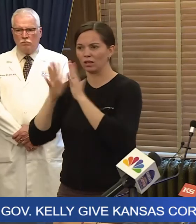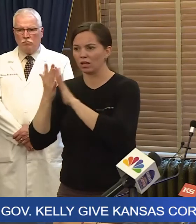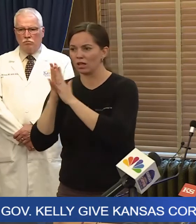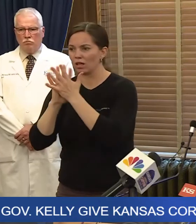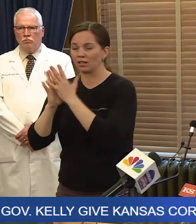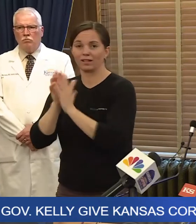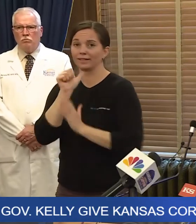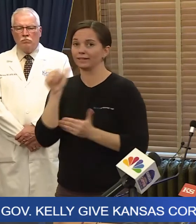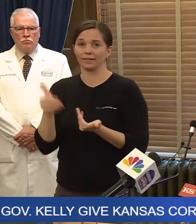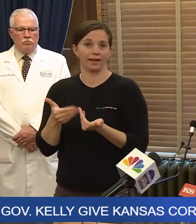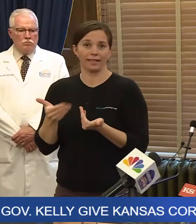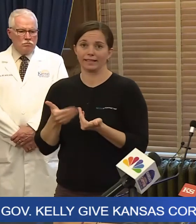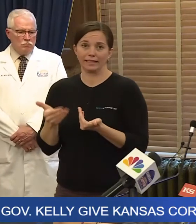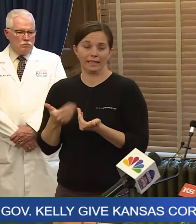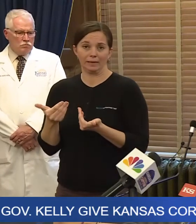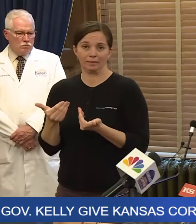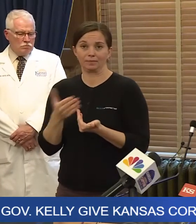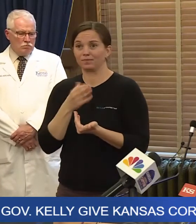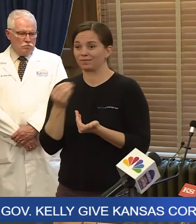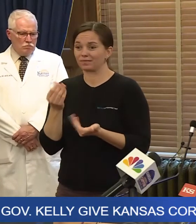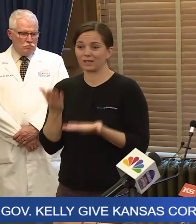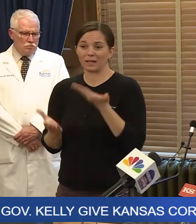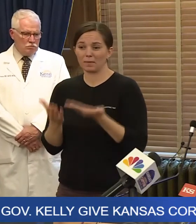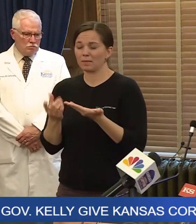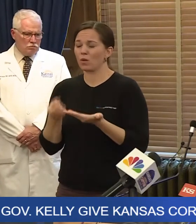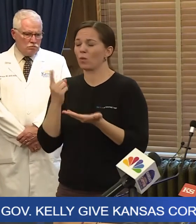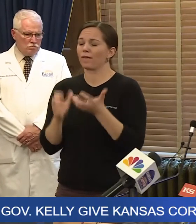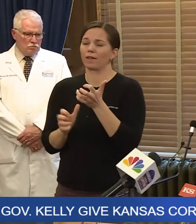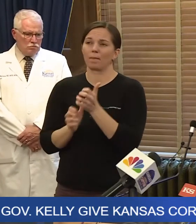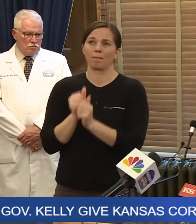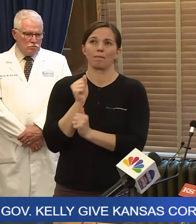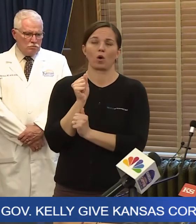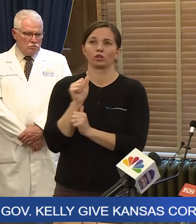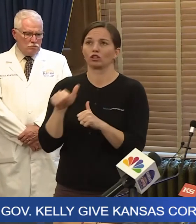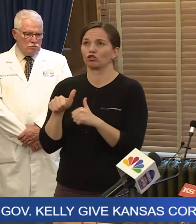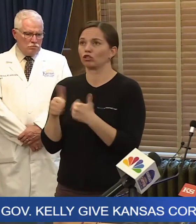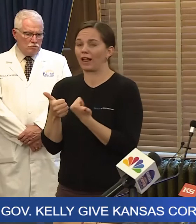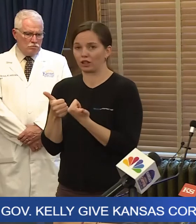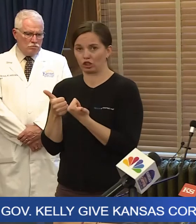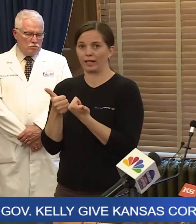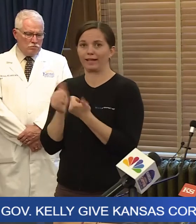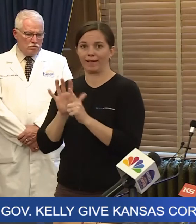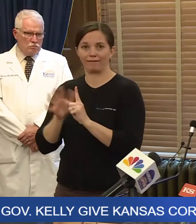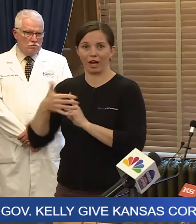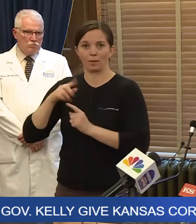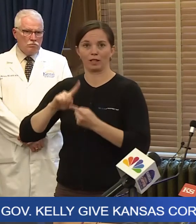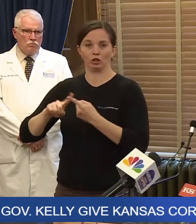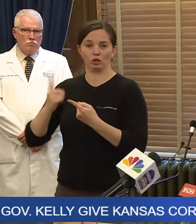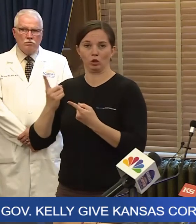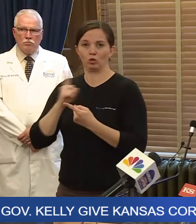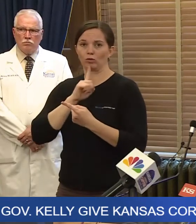easy, and it is probably one of the most difficult environments in which to mitigate the spread.